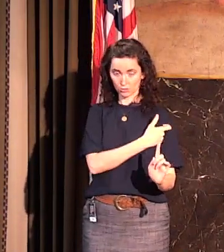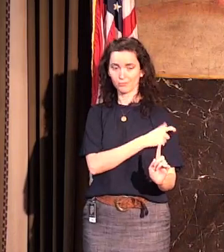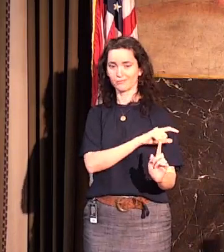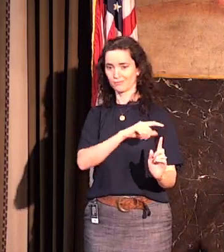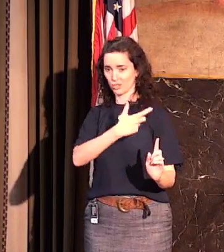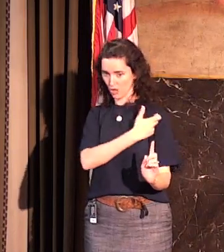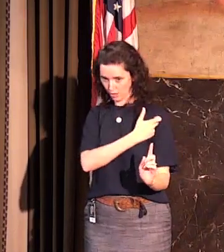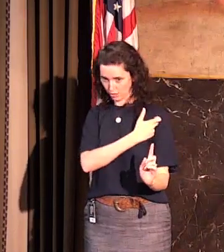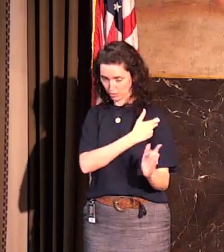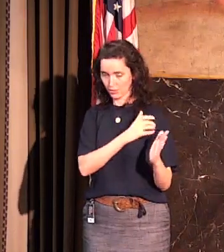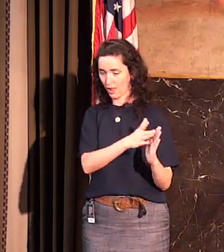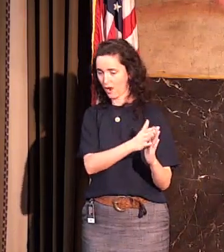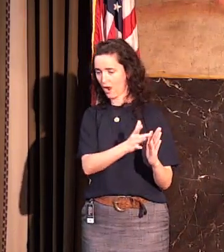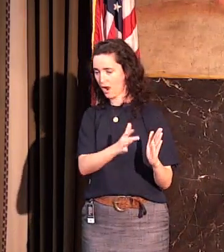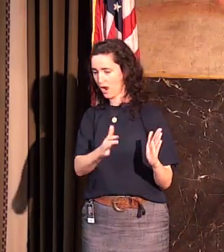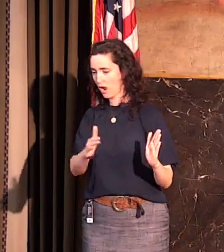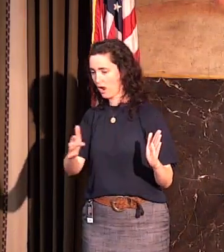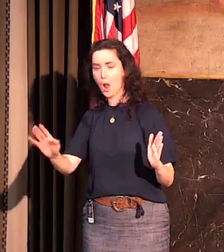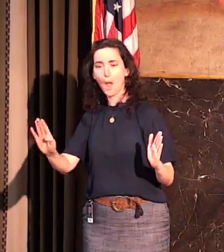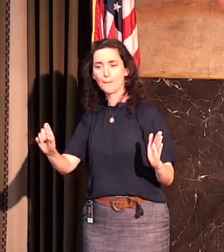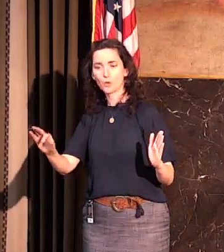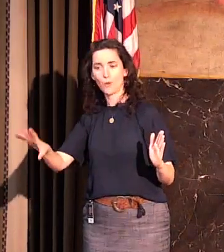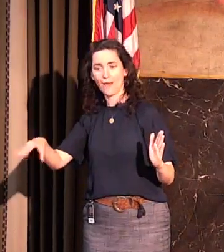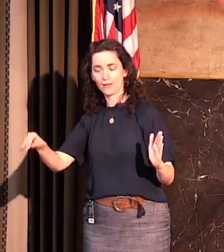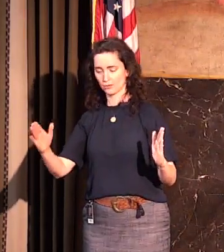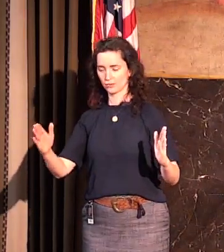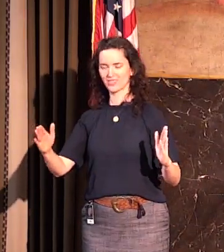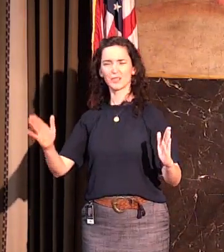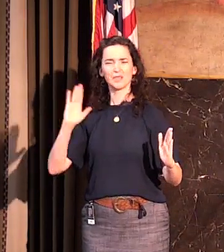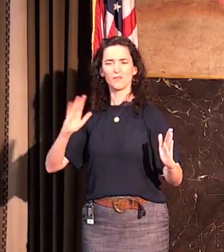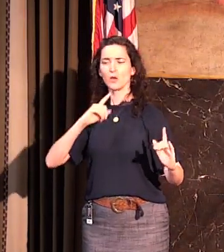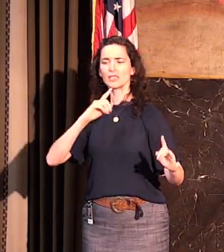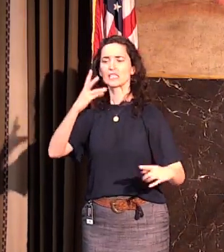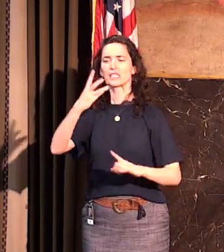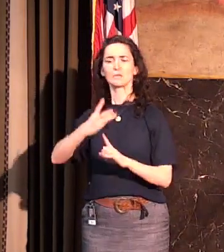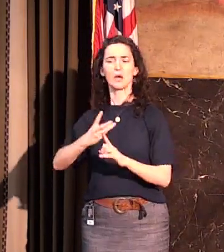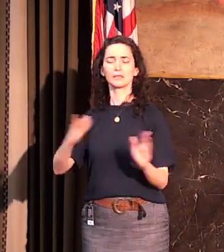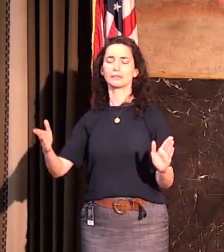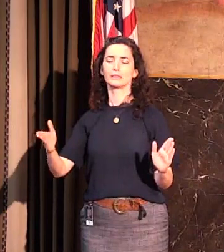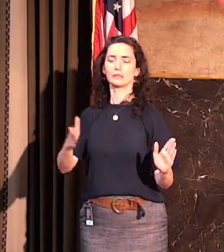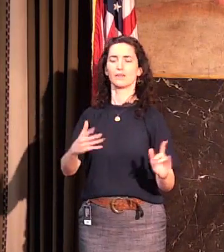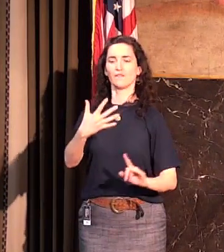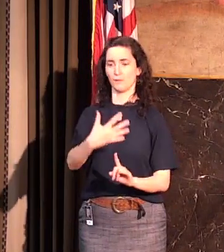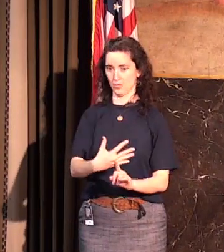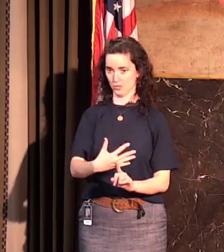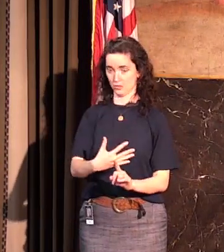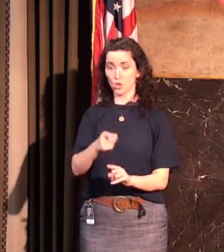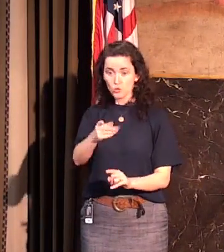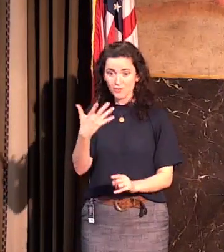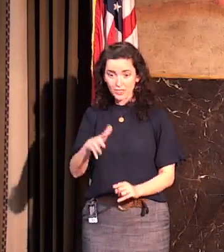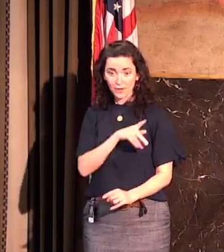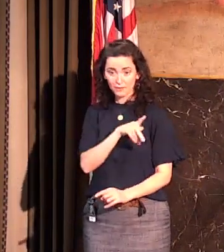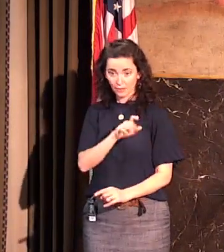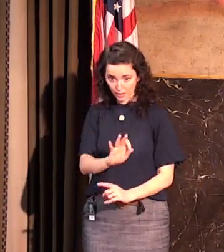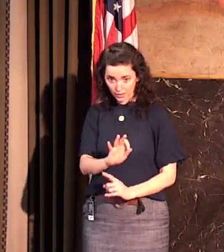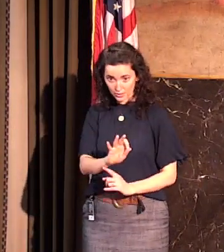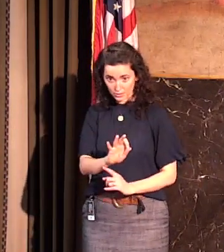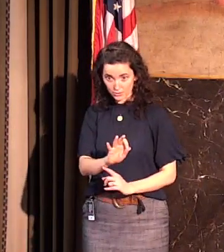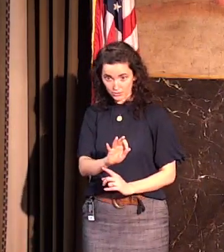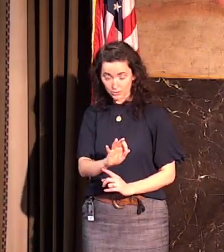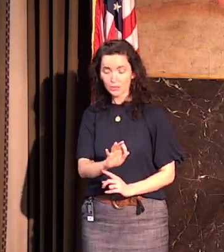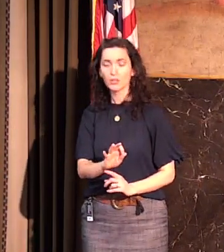doses and getting a booster dose was shortened from 6 months to 5 months. So if you've had Pfizer, if you're 5 months out